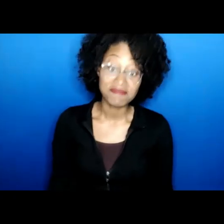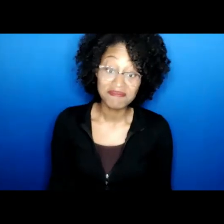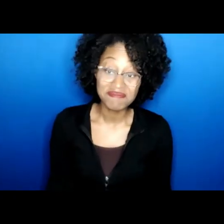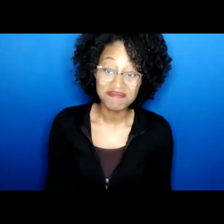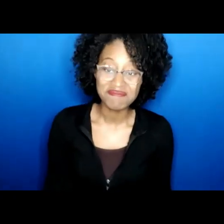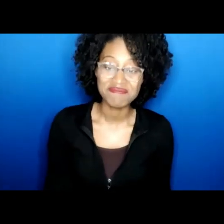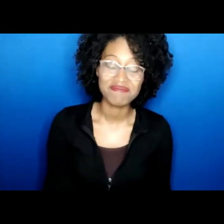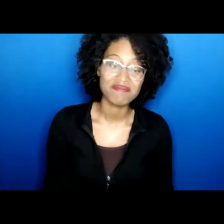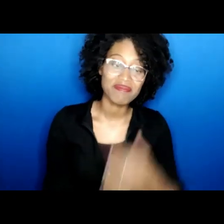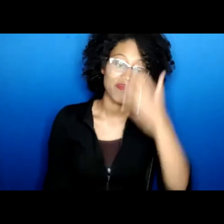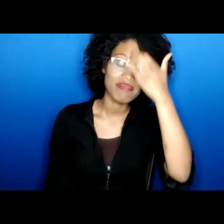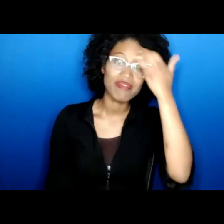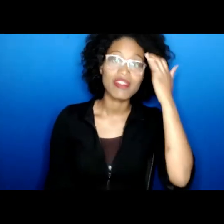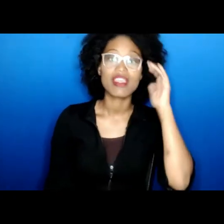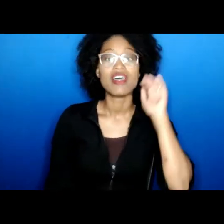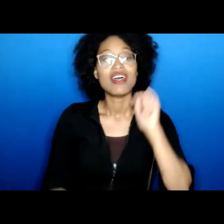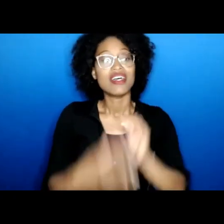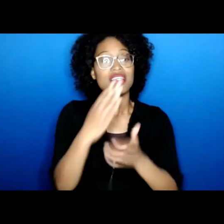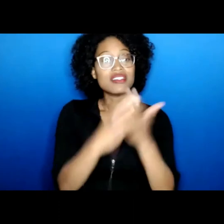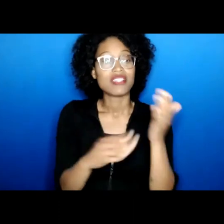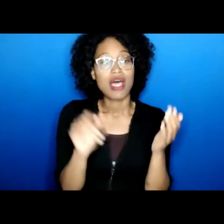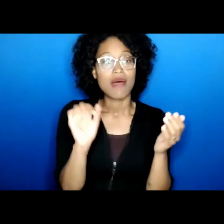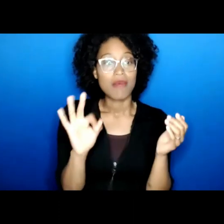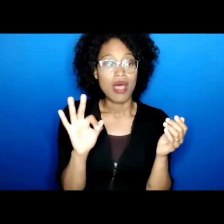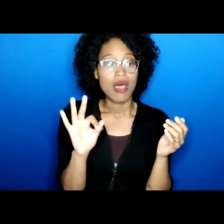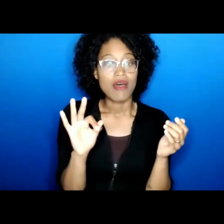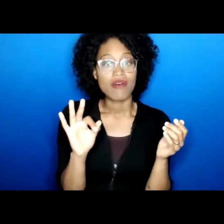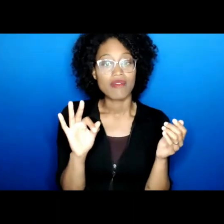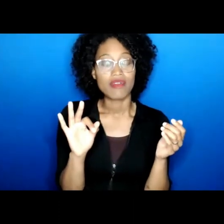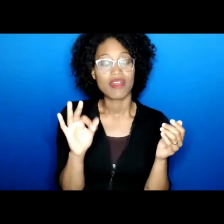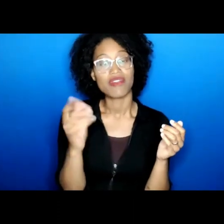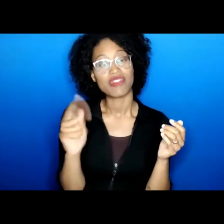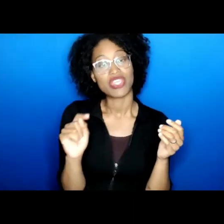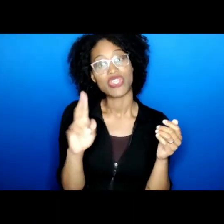So some of the units are gonna have game tables.